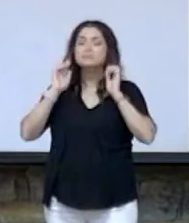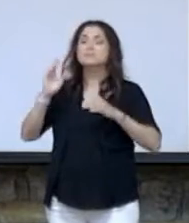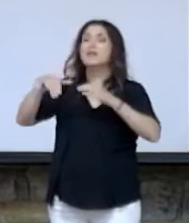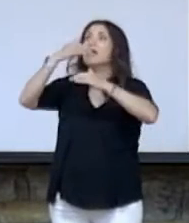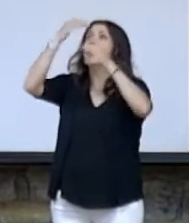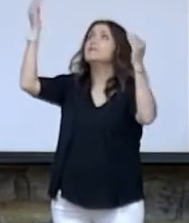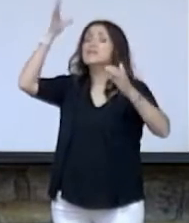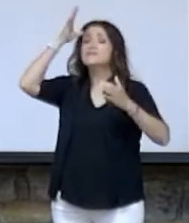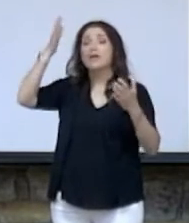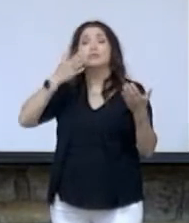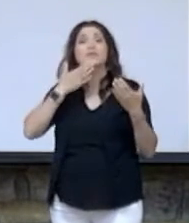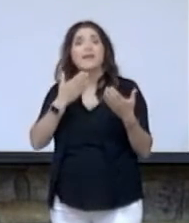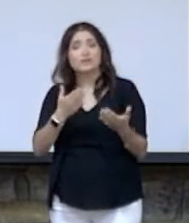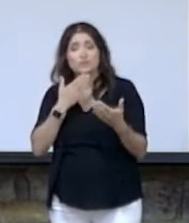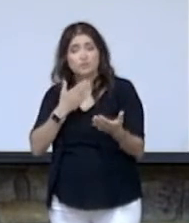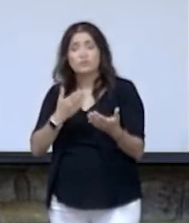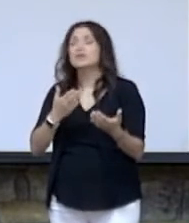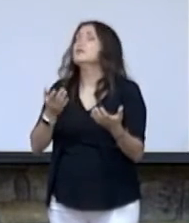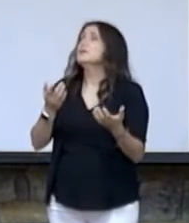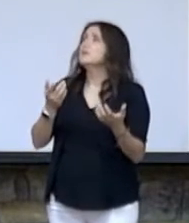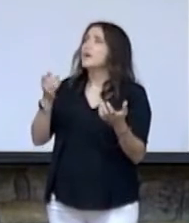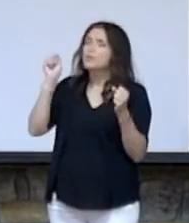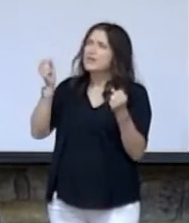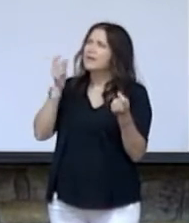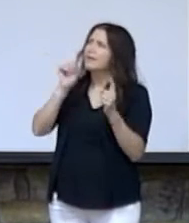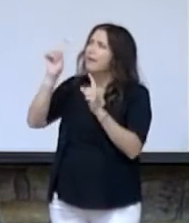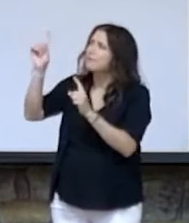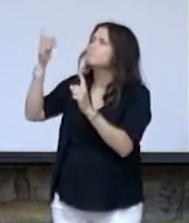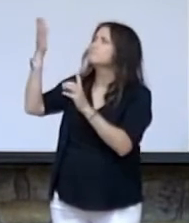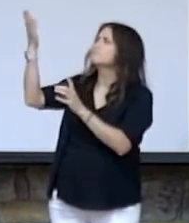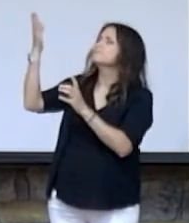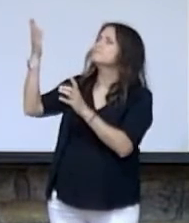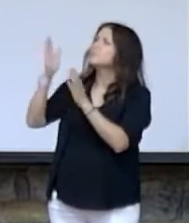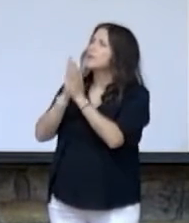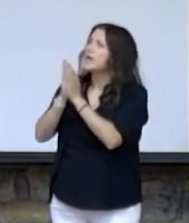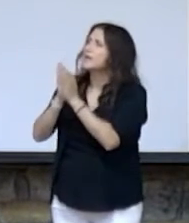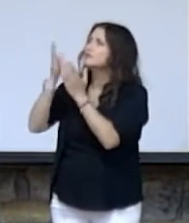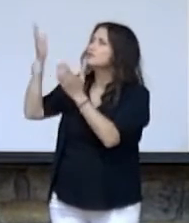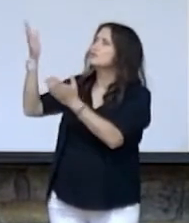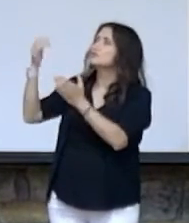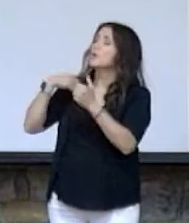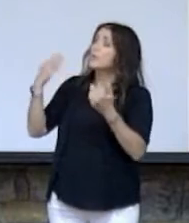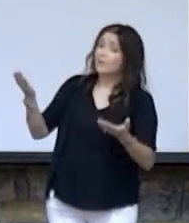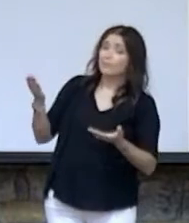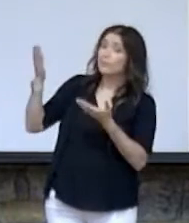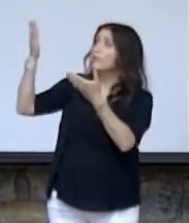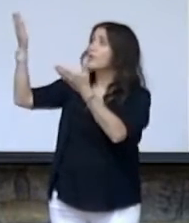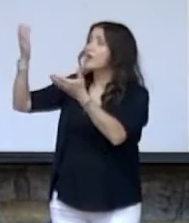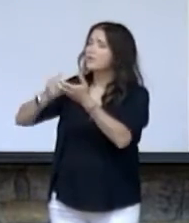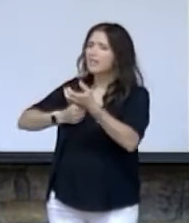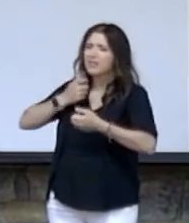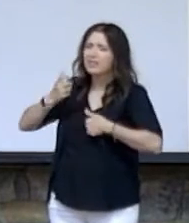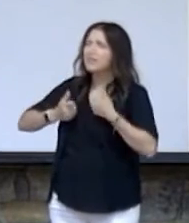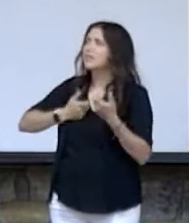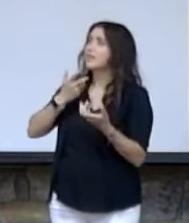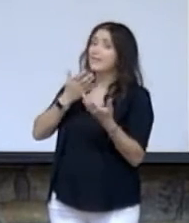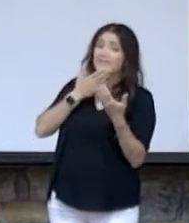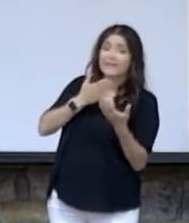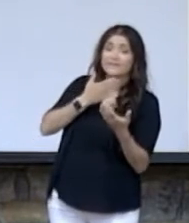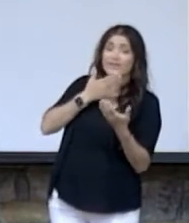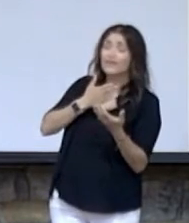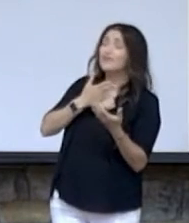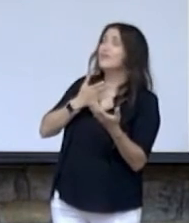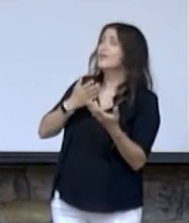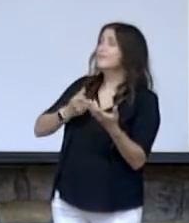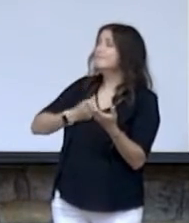Heavenly Father, we thank you that we can come to you, that we can pray to you, God, that we can bring to you the things that we are thankful for, Father,